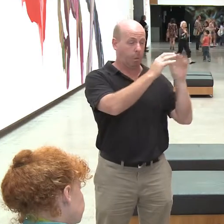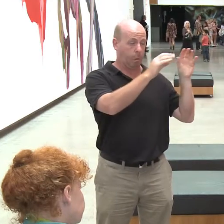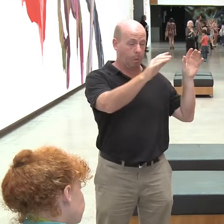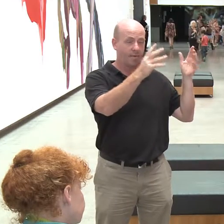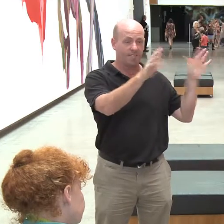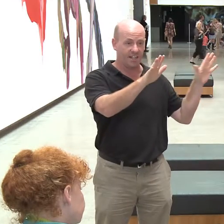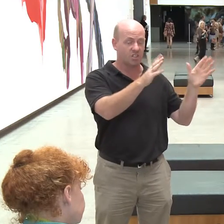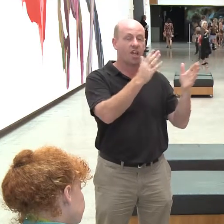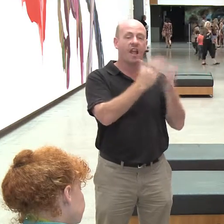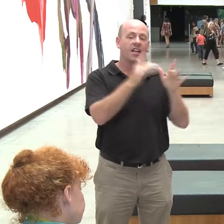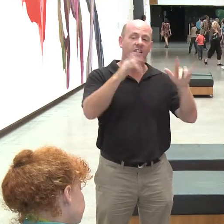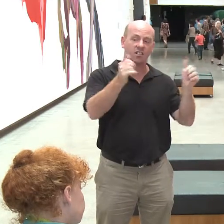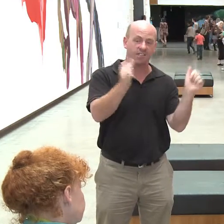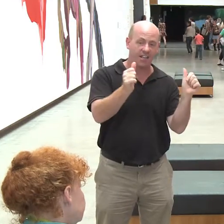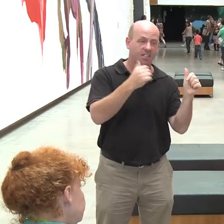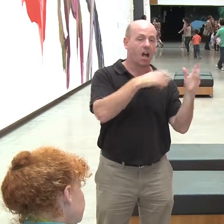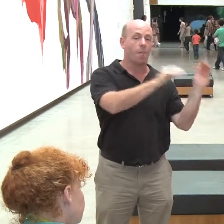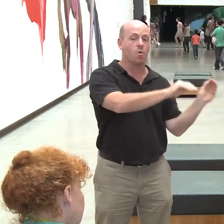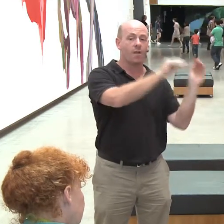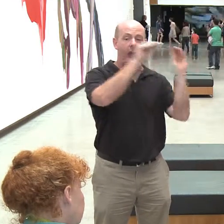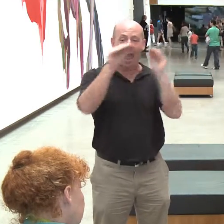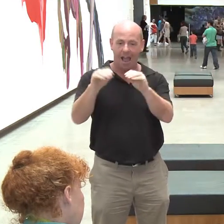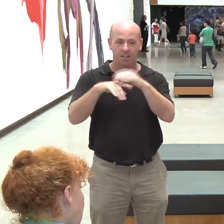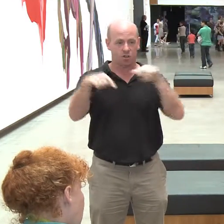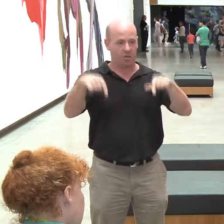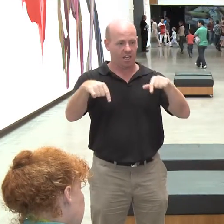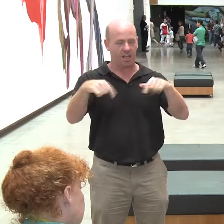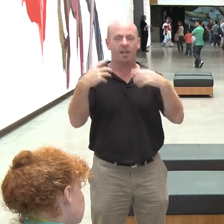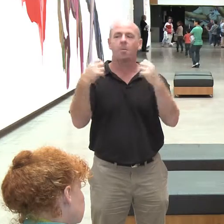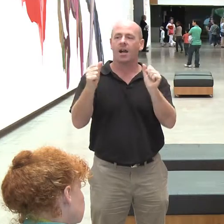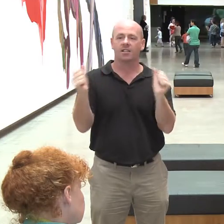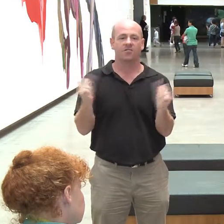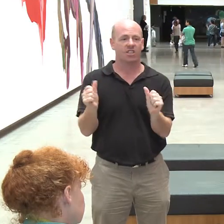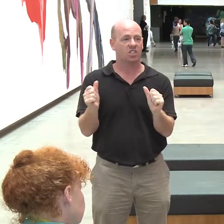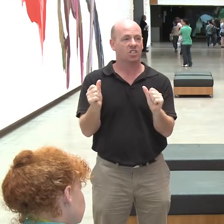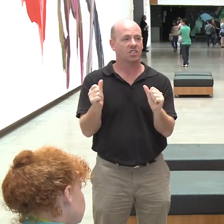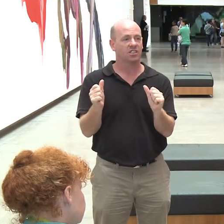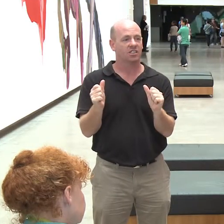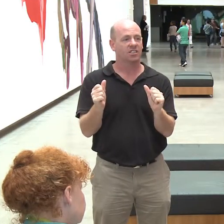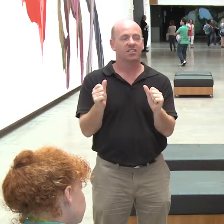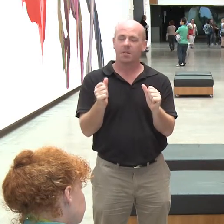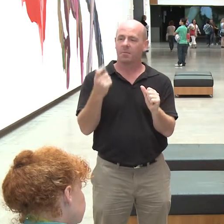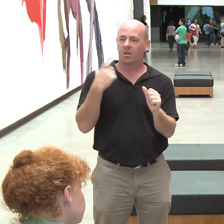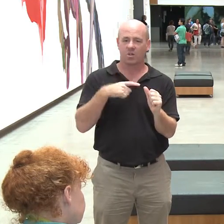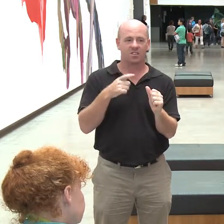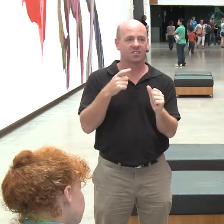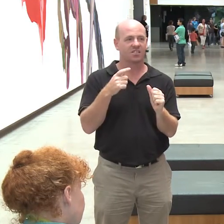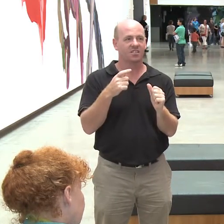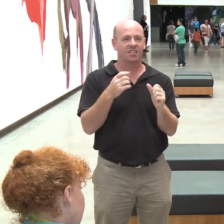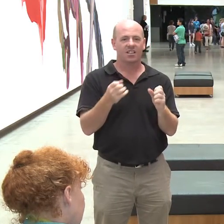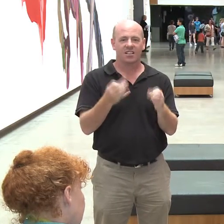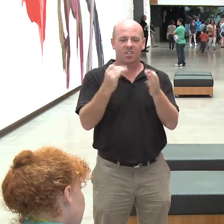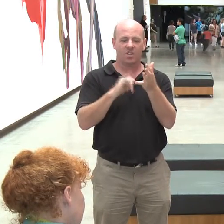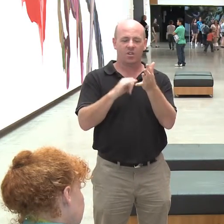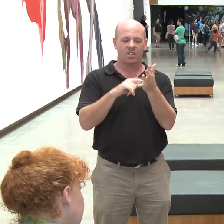I had to actually get it out of the studio space into this exhibition space to complete the work, from the very fact that there is no